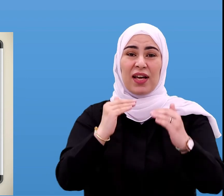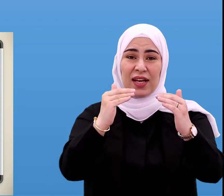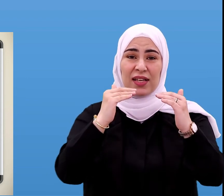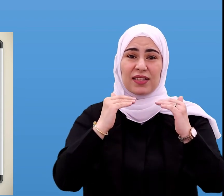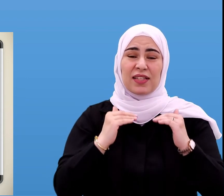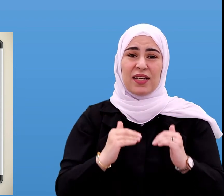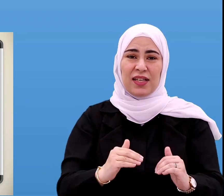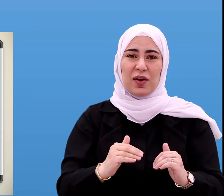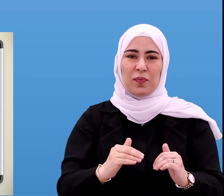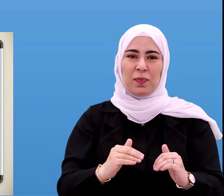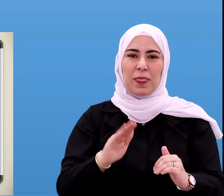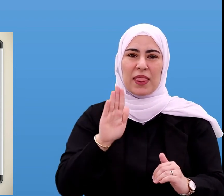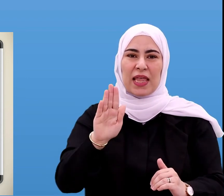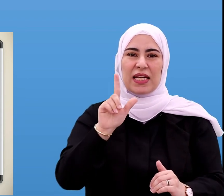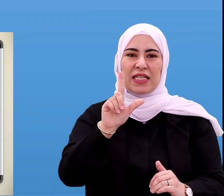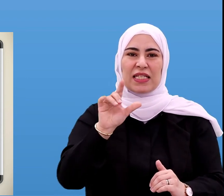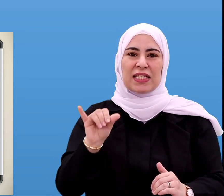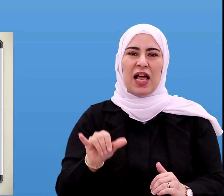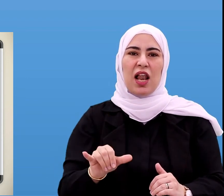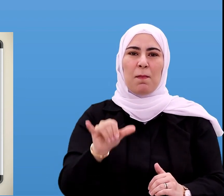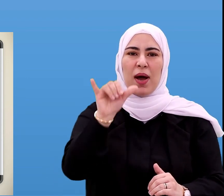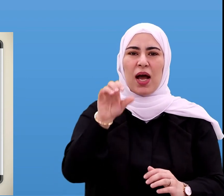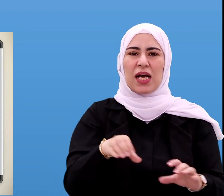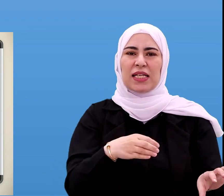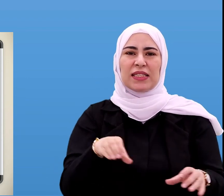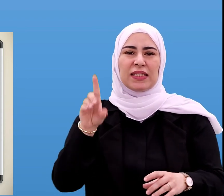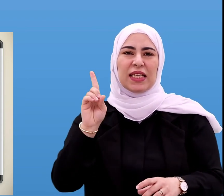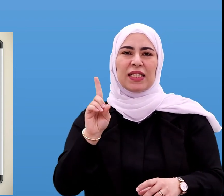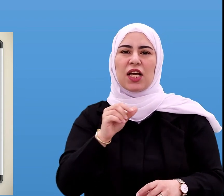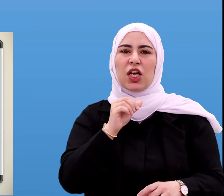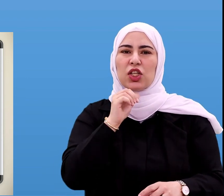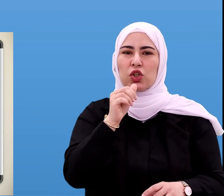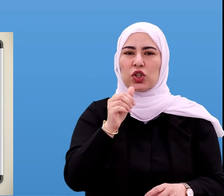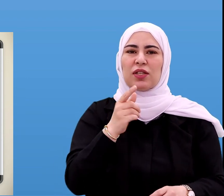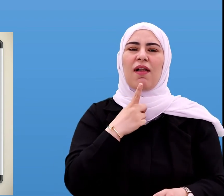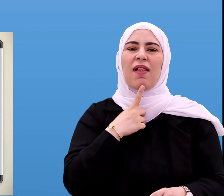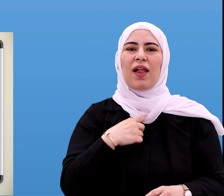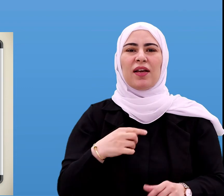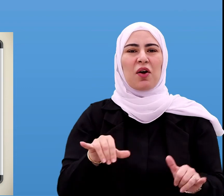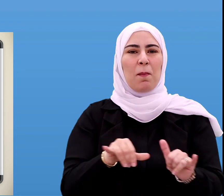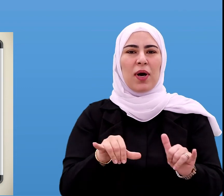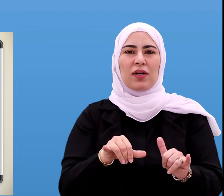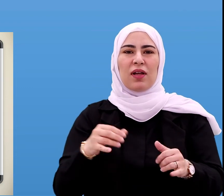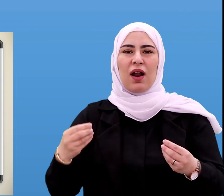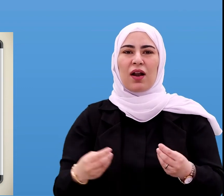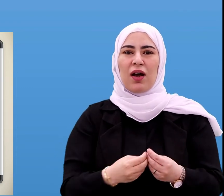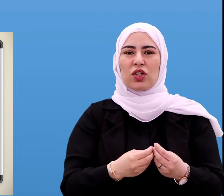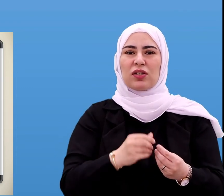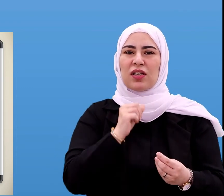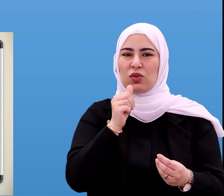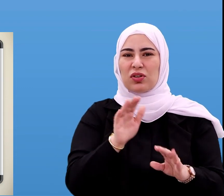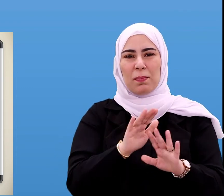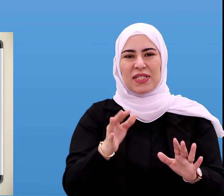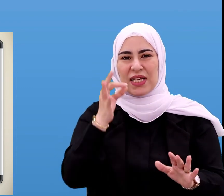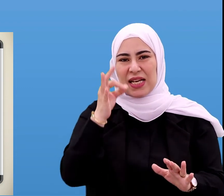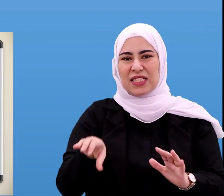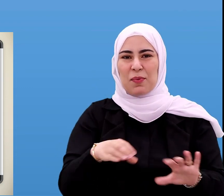second sentence is, Selma didn't like. We cannot say Selma not like. It's not